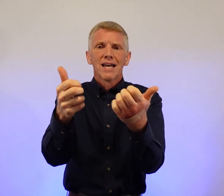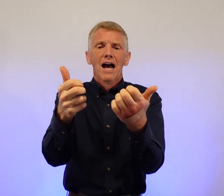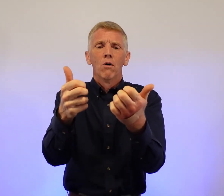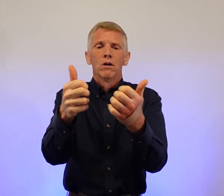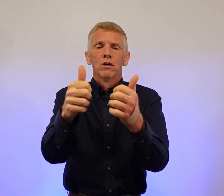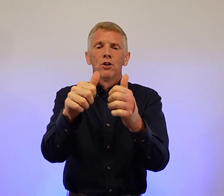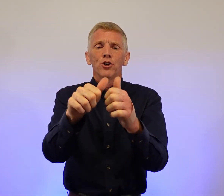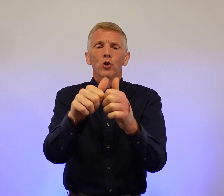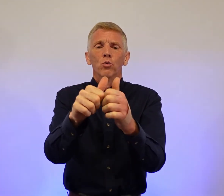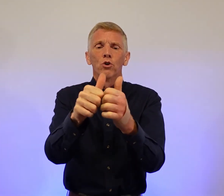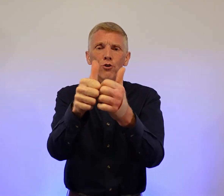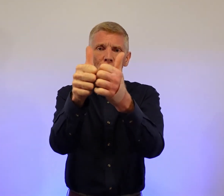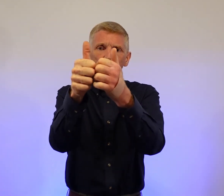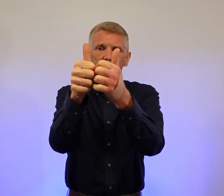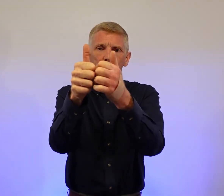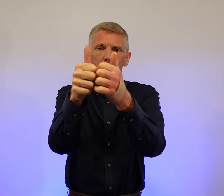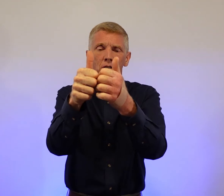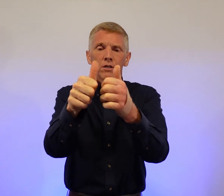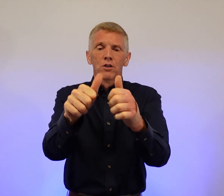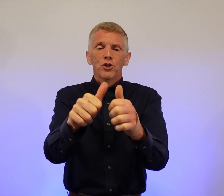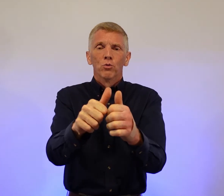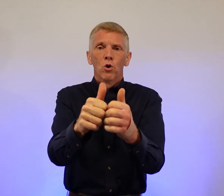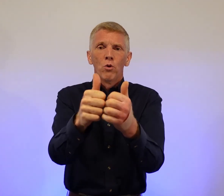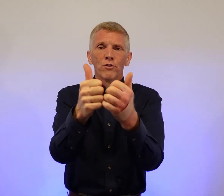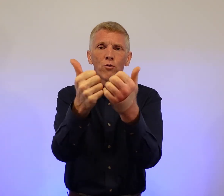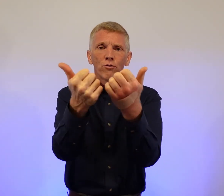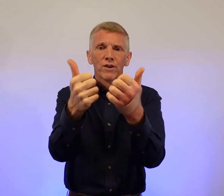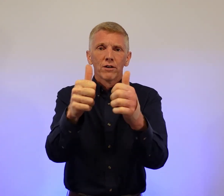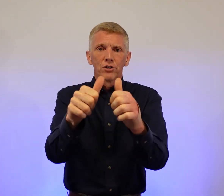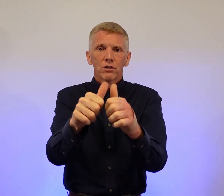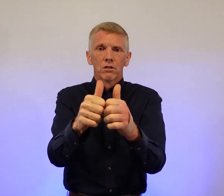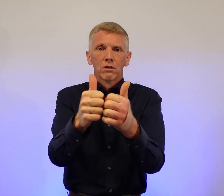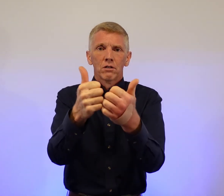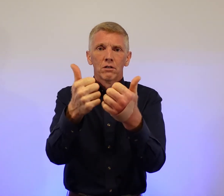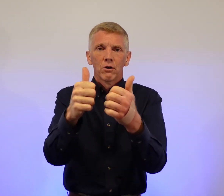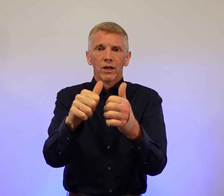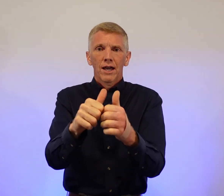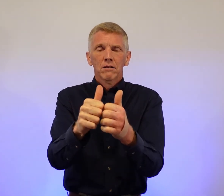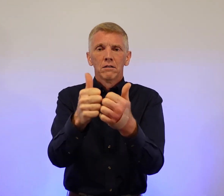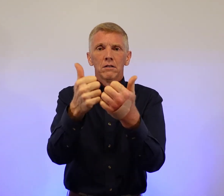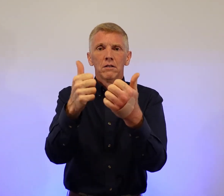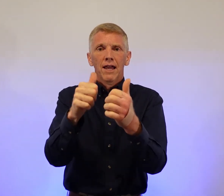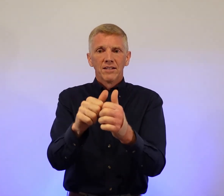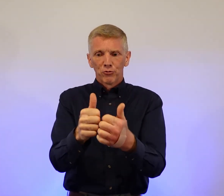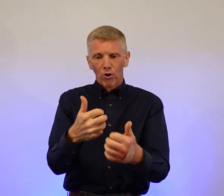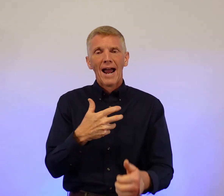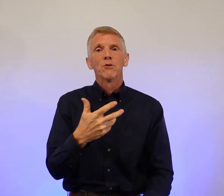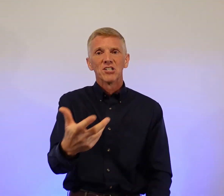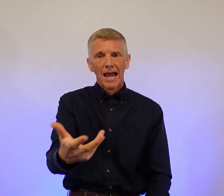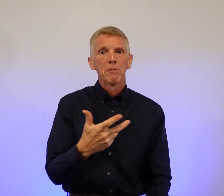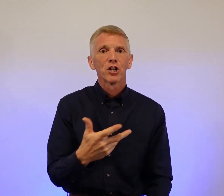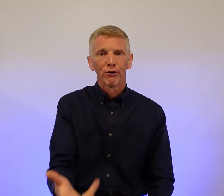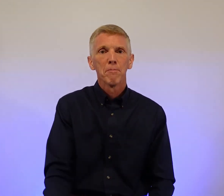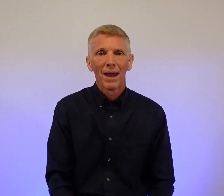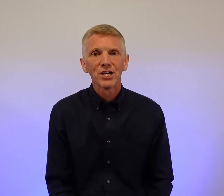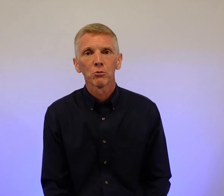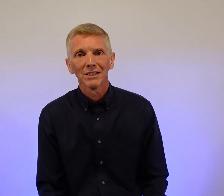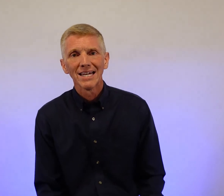how. Your thumbs up, you're rolling the four fingers, okay? As I'm trying to establish a great patient